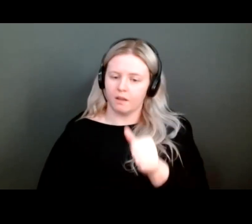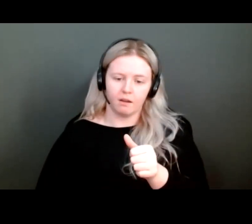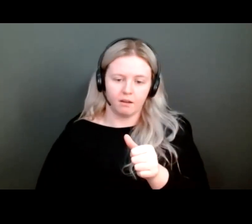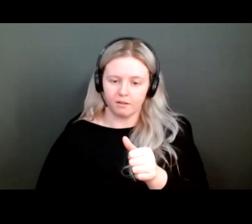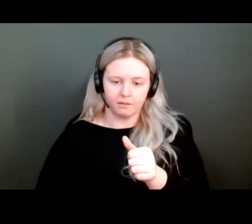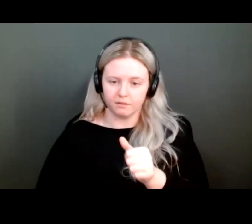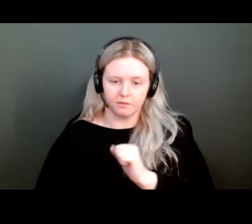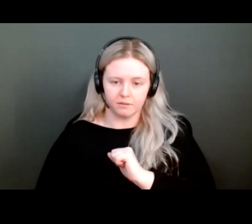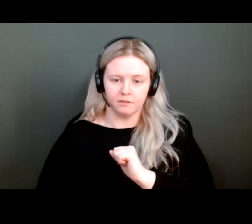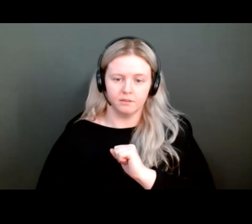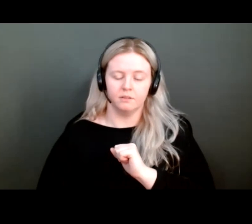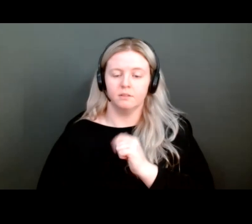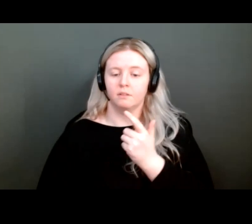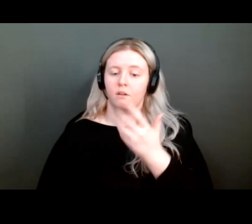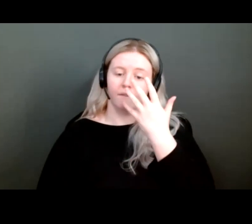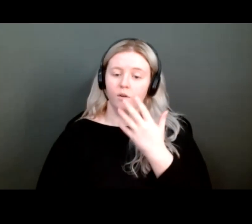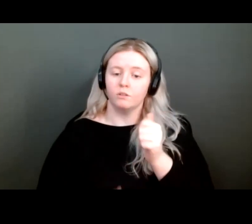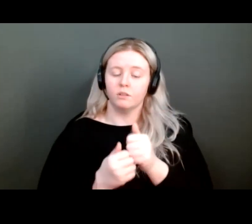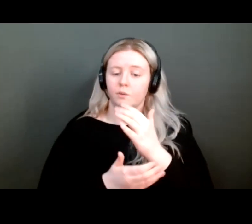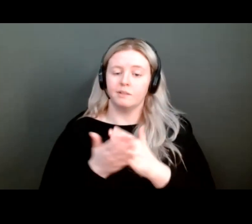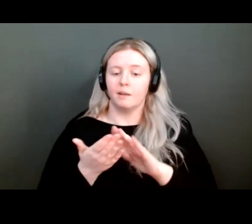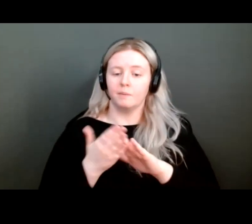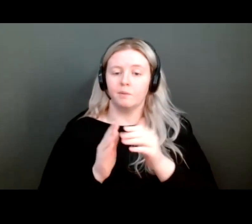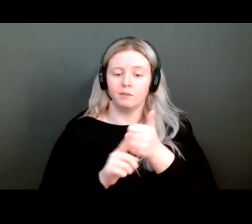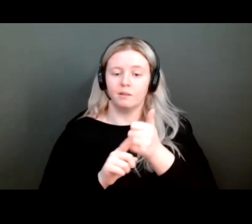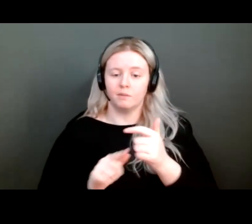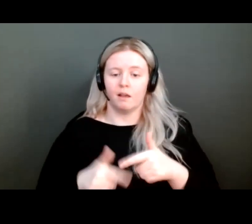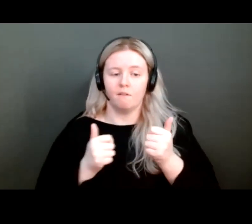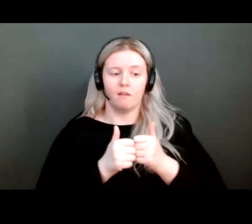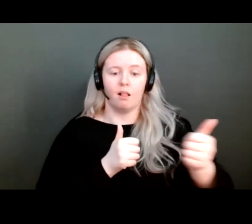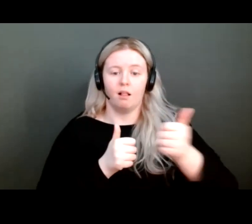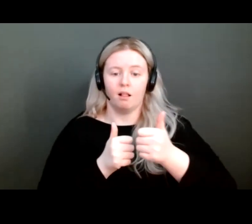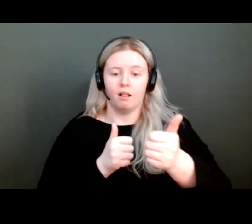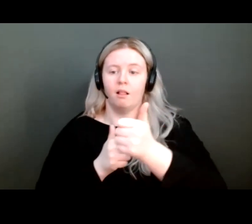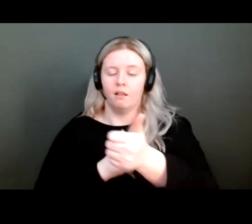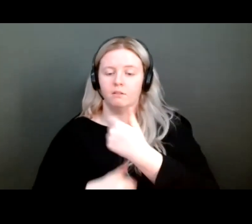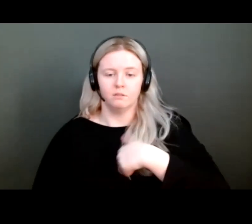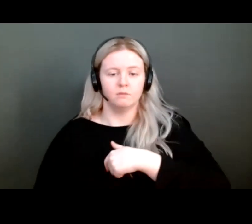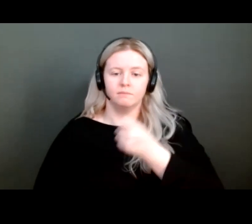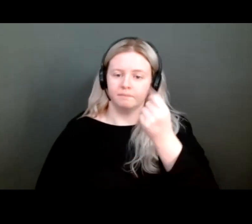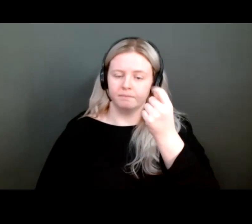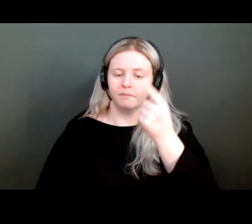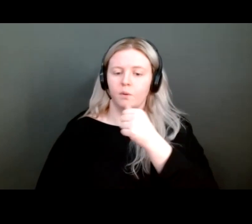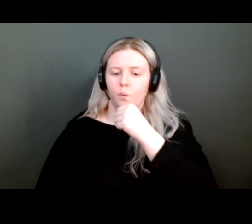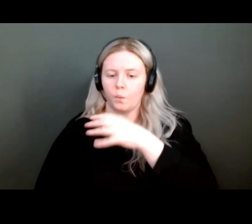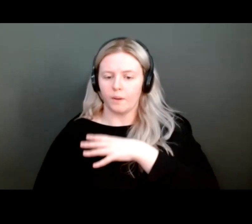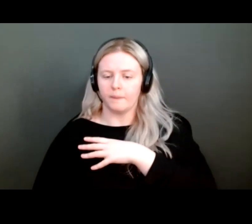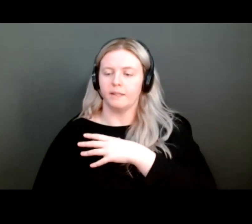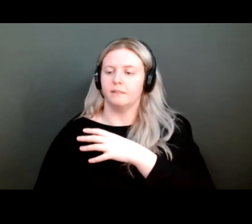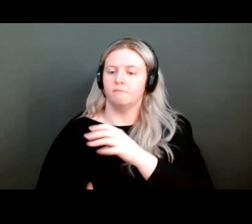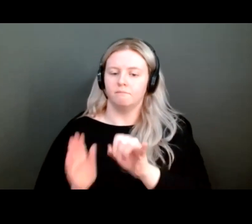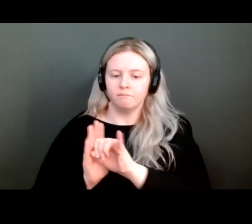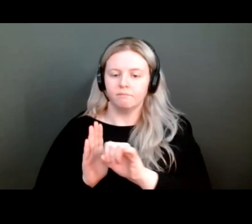our remote and rural communities, we know that our women and our gender diverse experience